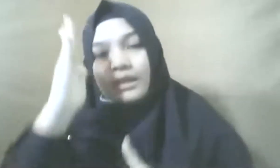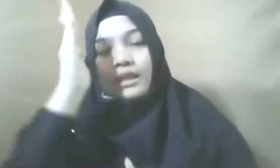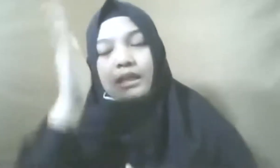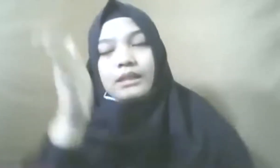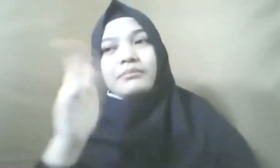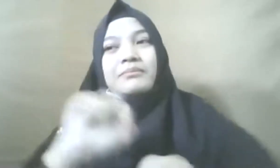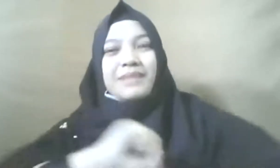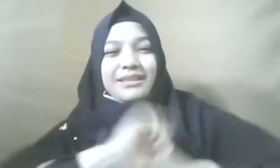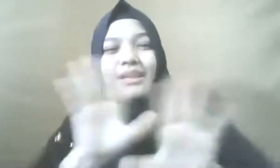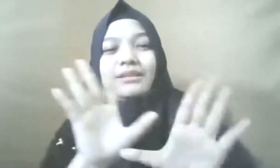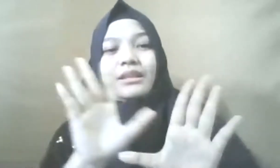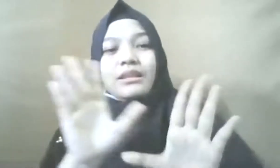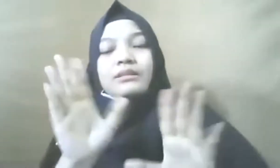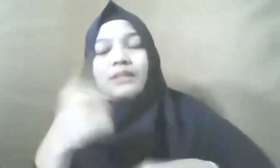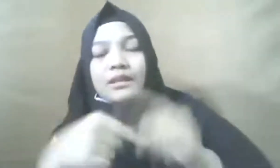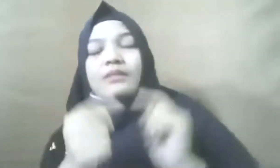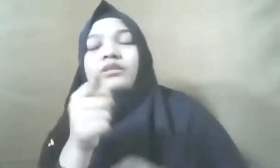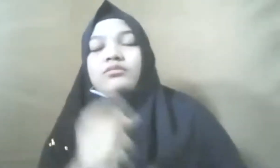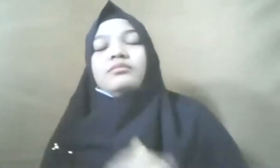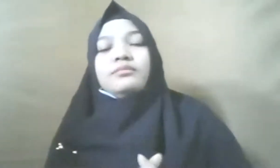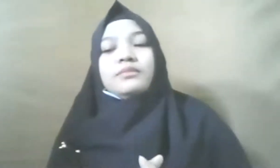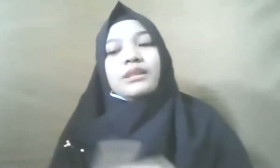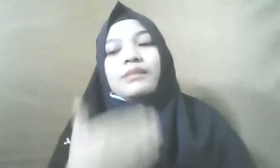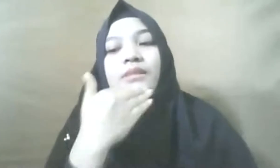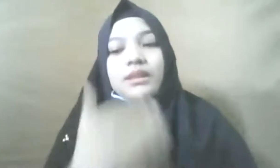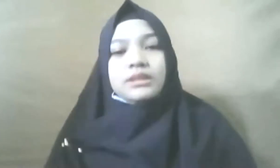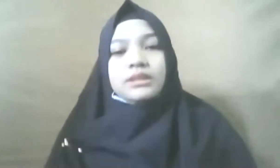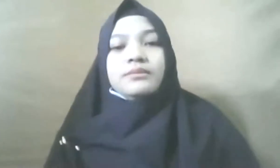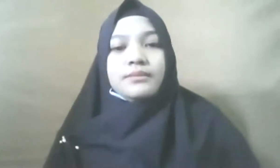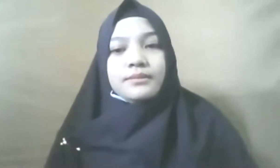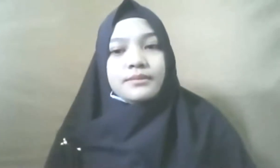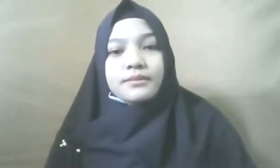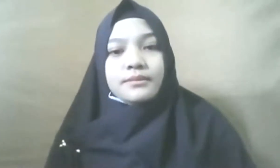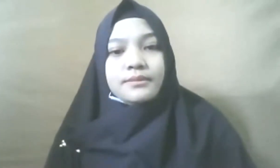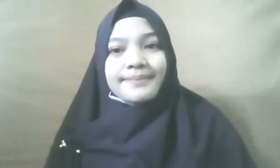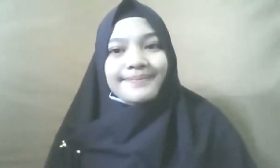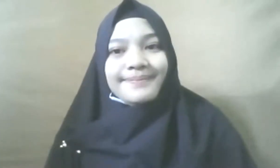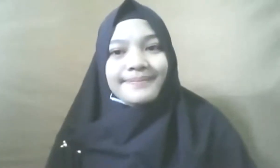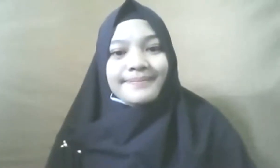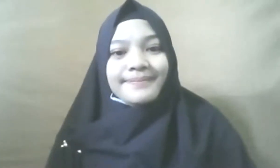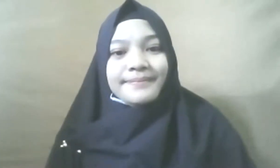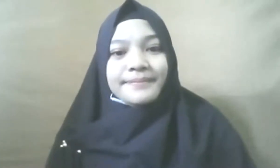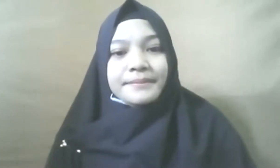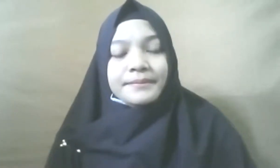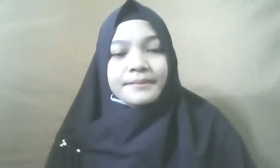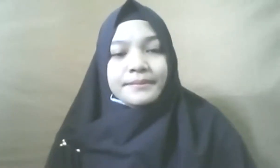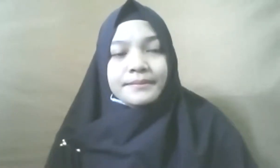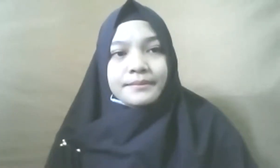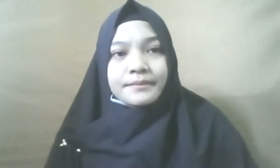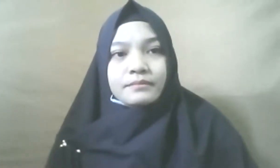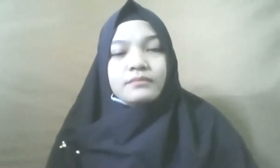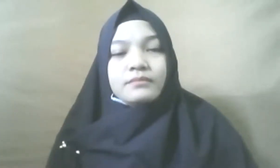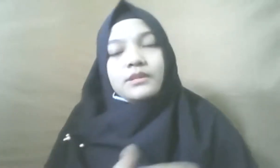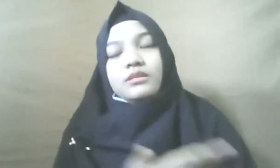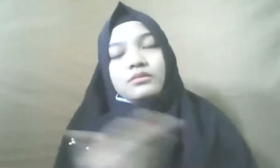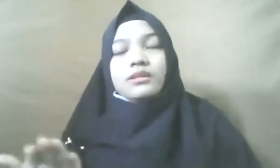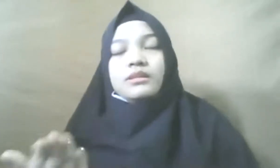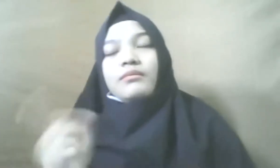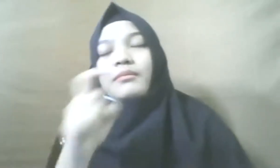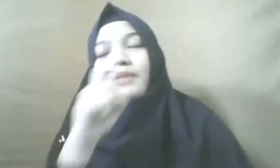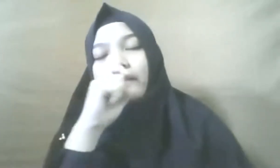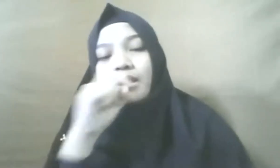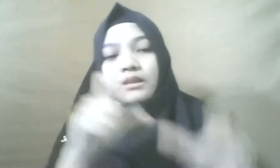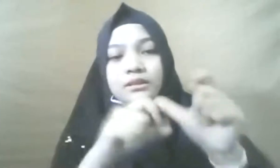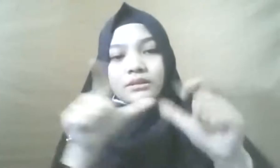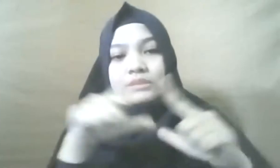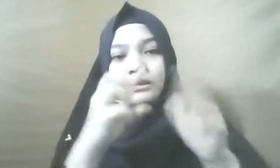end my presentation. Thank you. Thank you so much, Dina. So let's go to Pak Slamet now. Slamet,